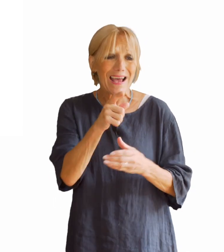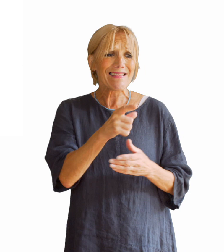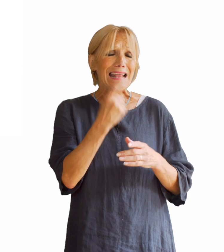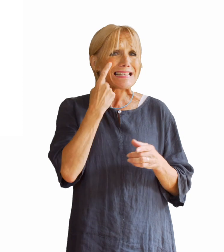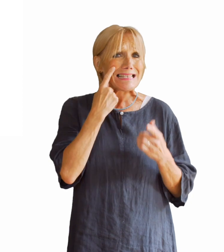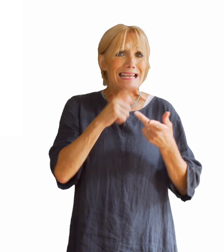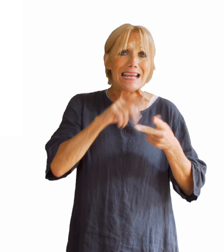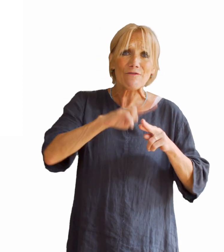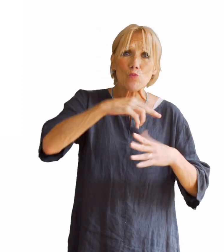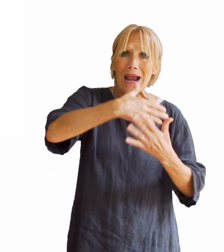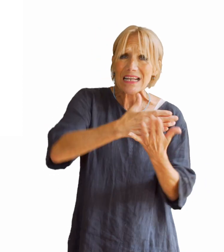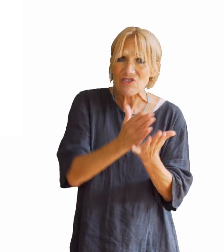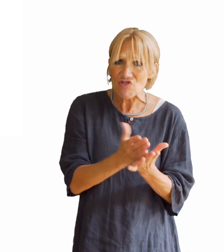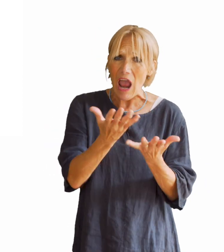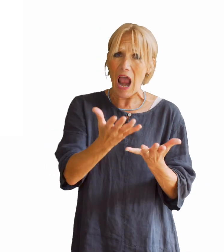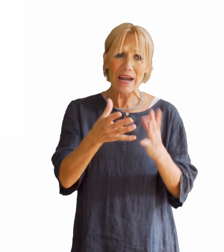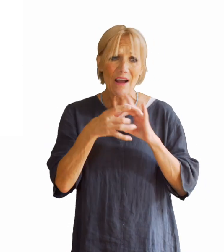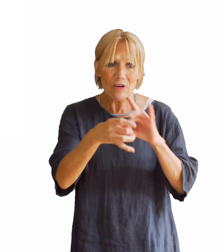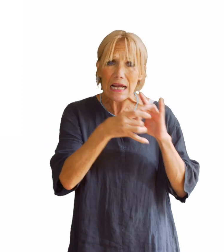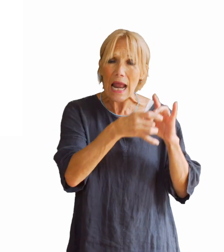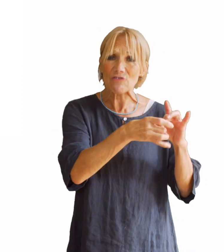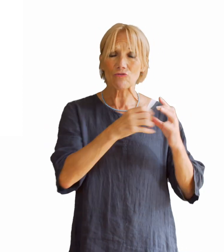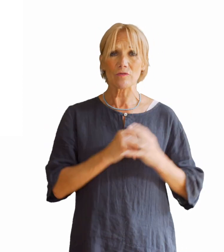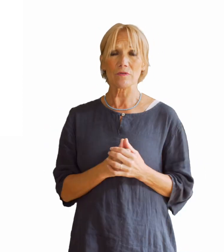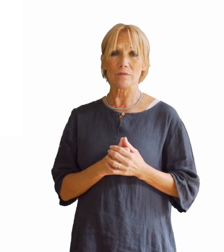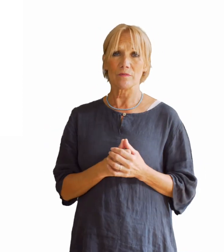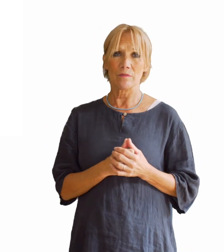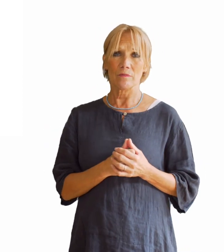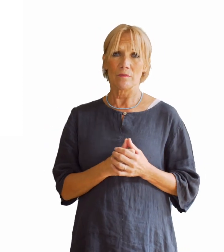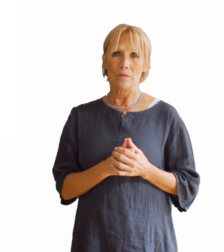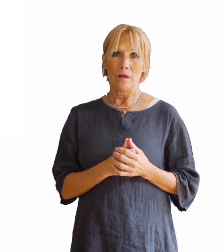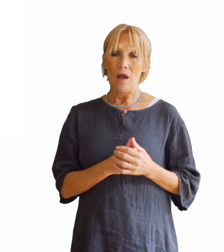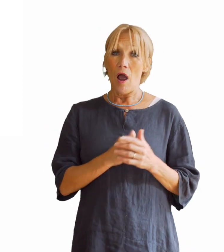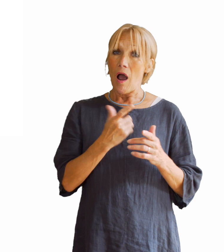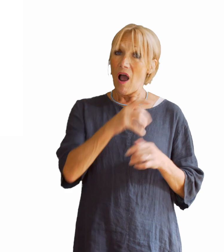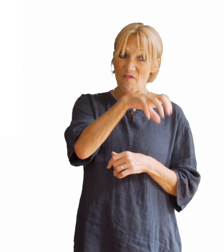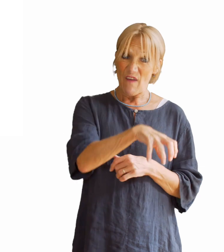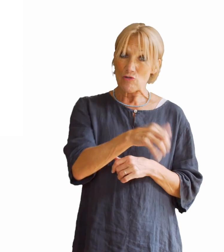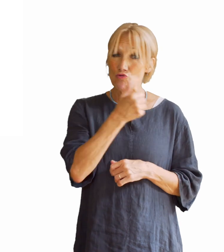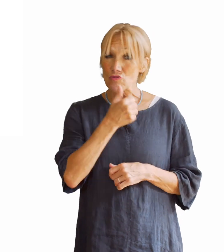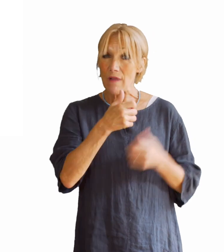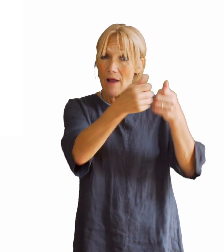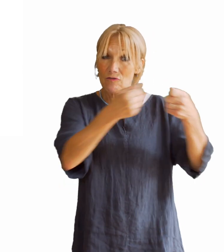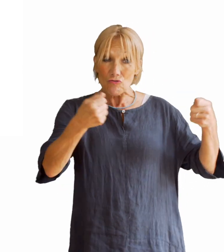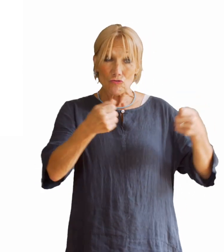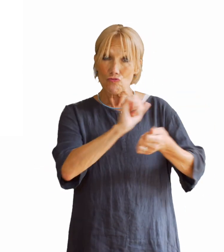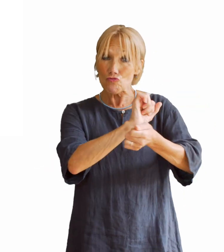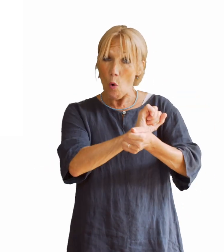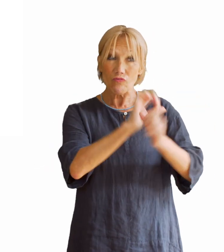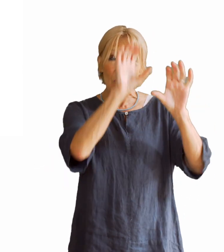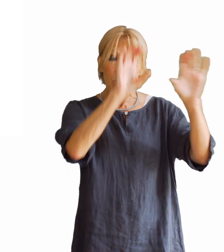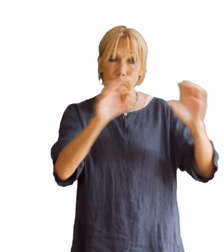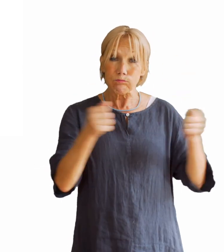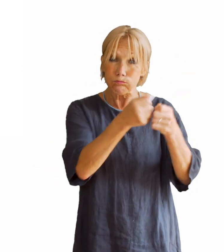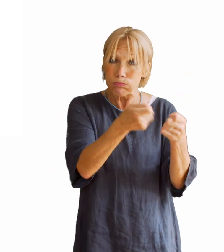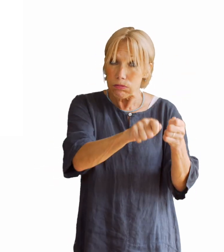valued services and forge connections with them. Try to find one with storage you can use. Seek a venue where